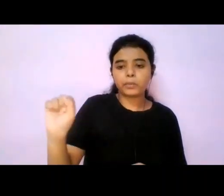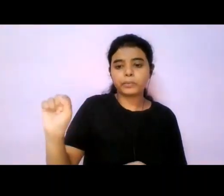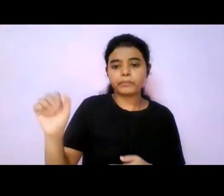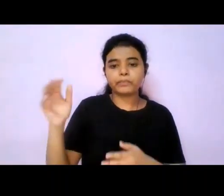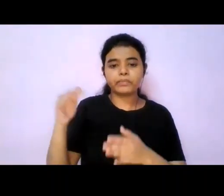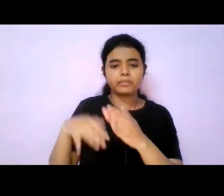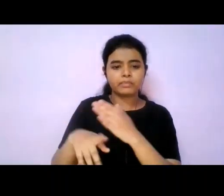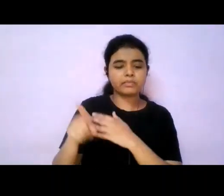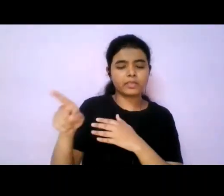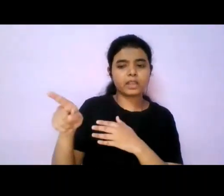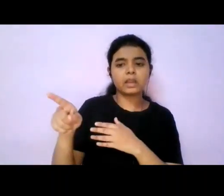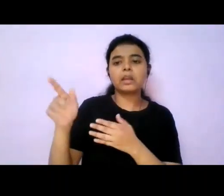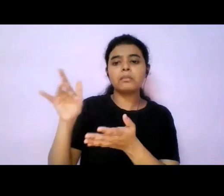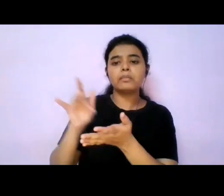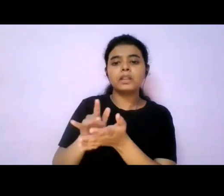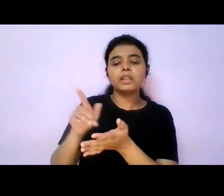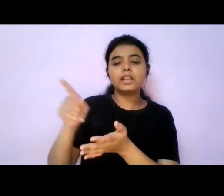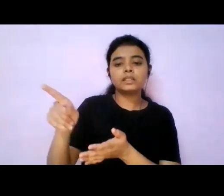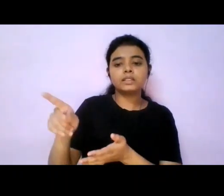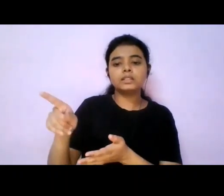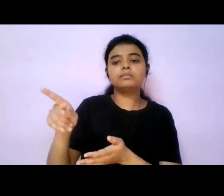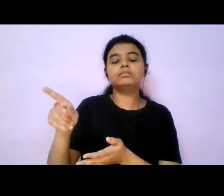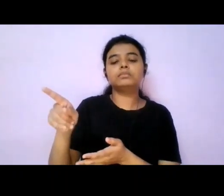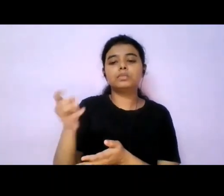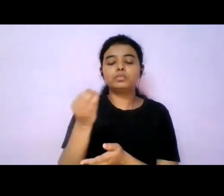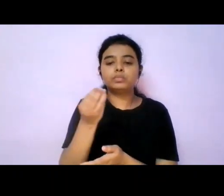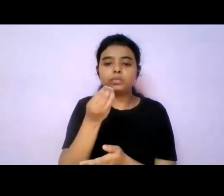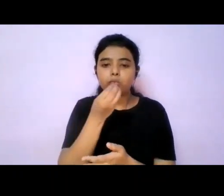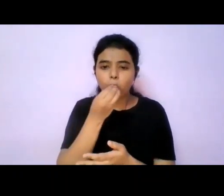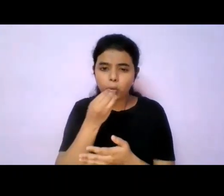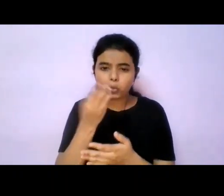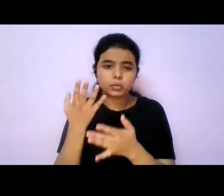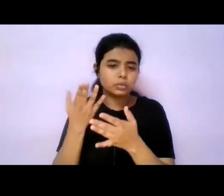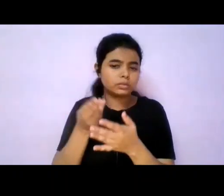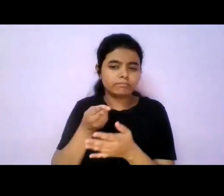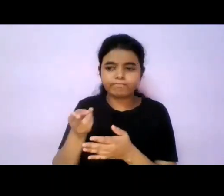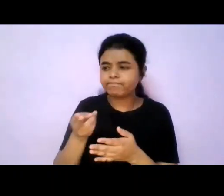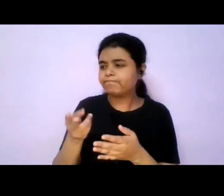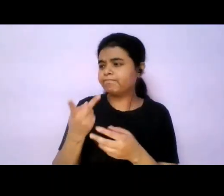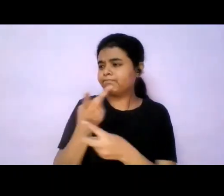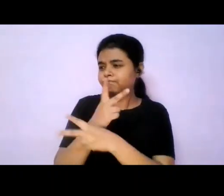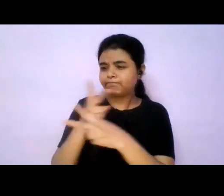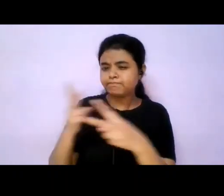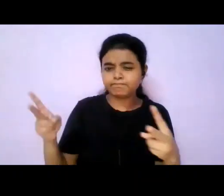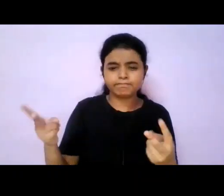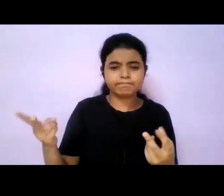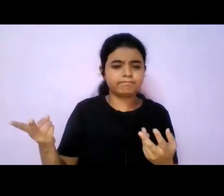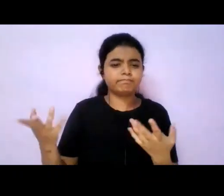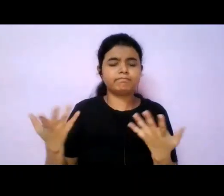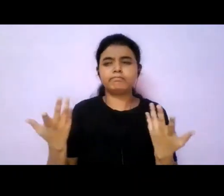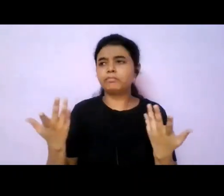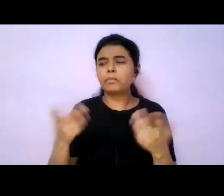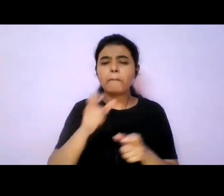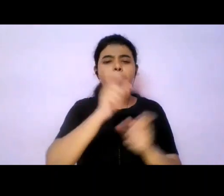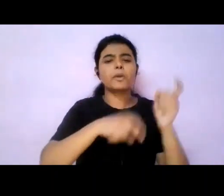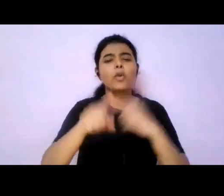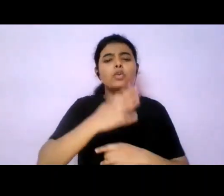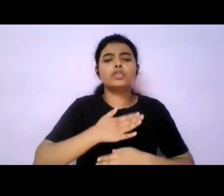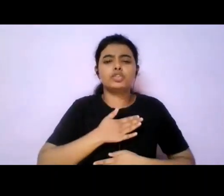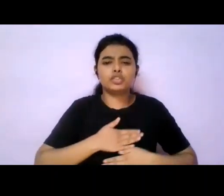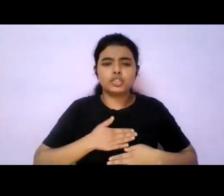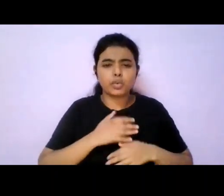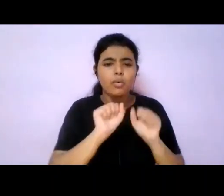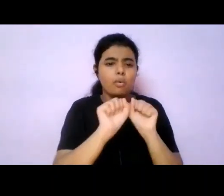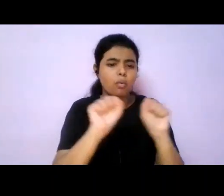home. Holiday budgets have been blown, body clocks displaced, parties smashed, sightseeing,